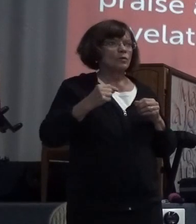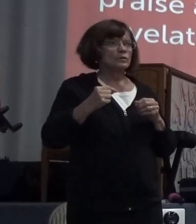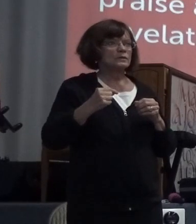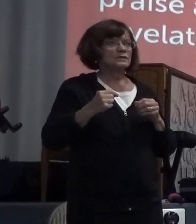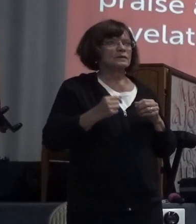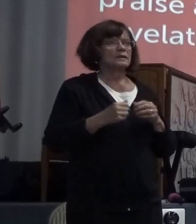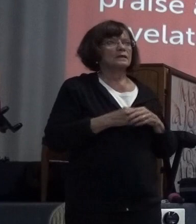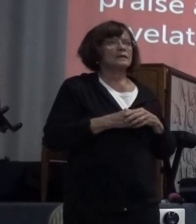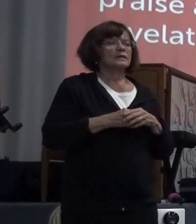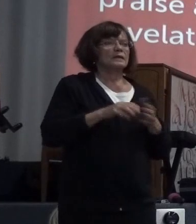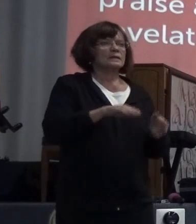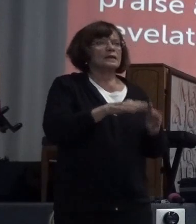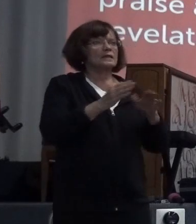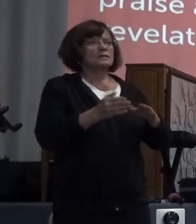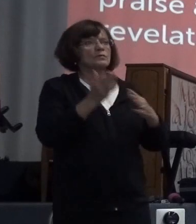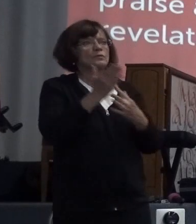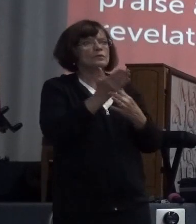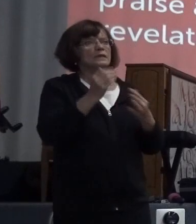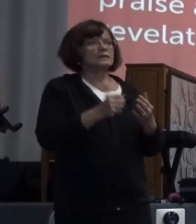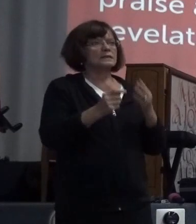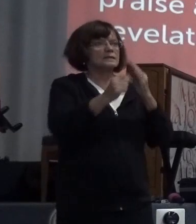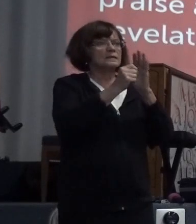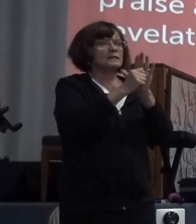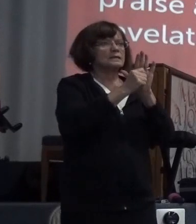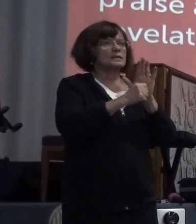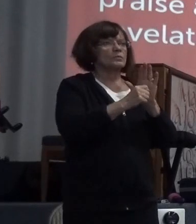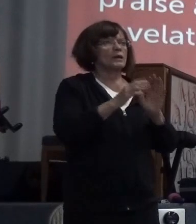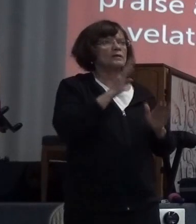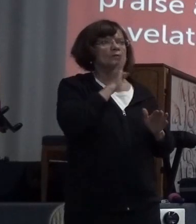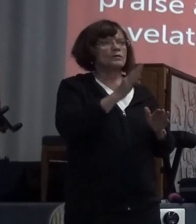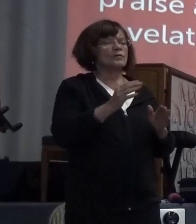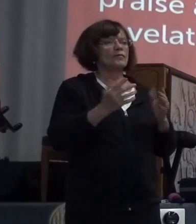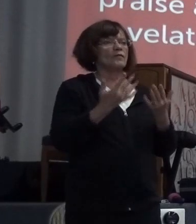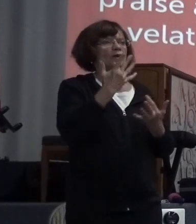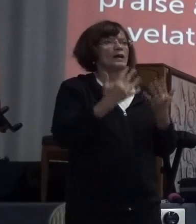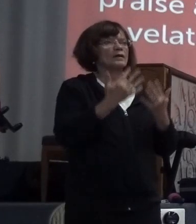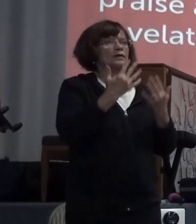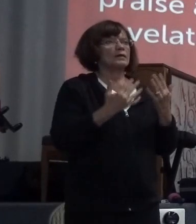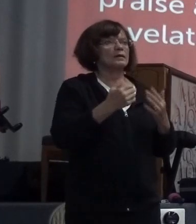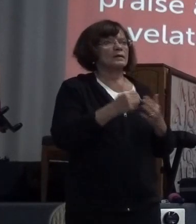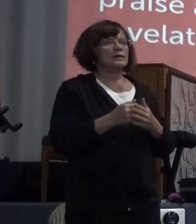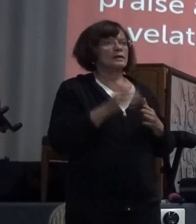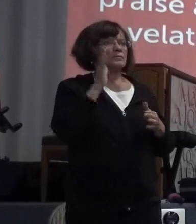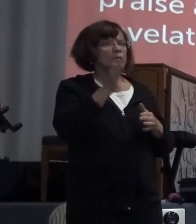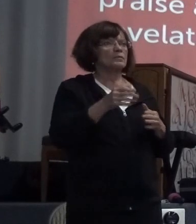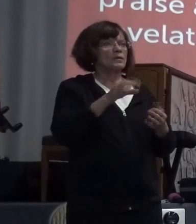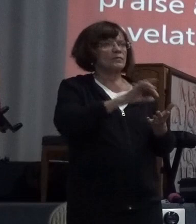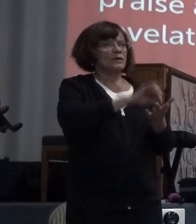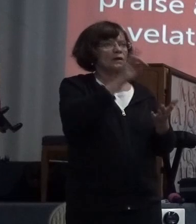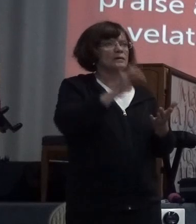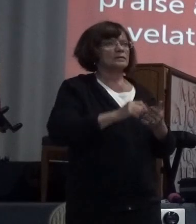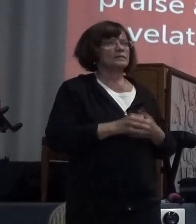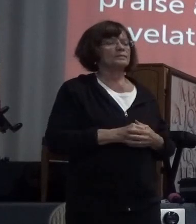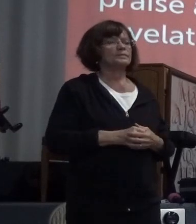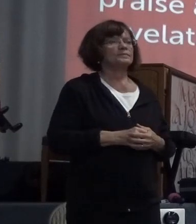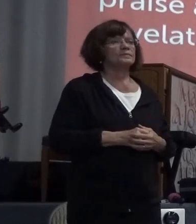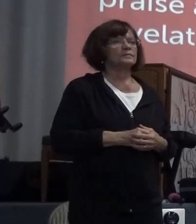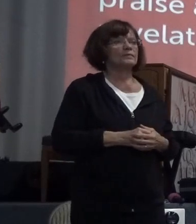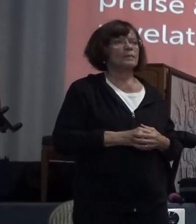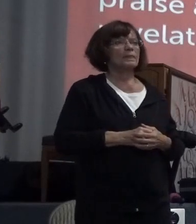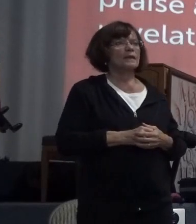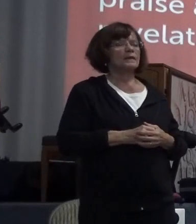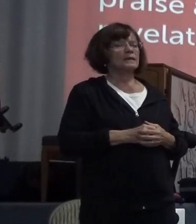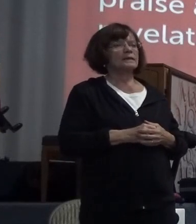found to result in praise and glory and honor at the revelation of Jesus Christ. So he's saying that